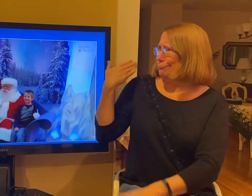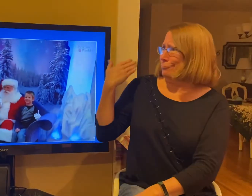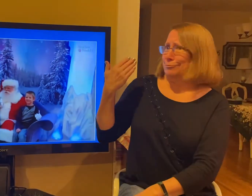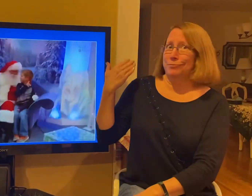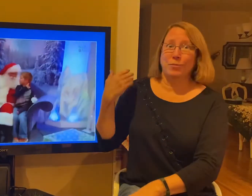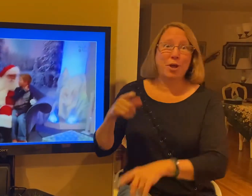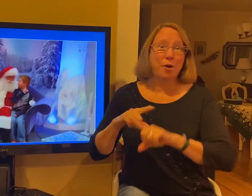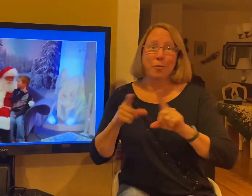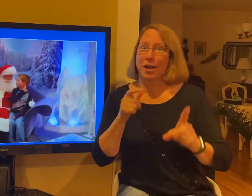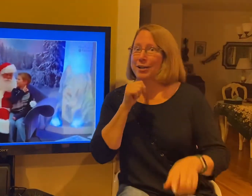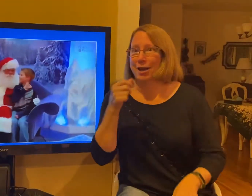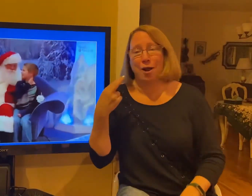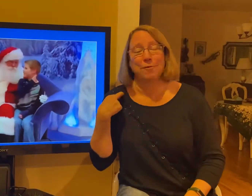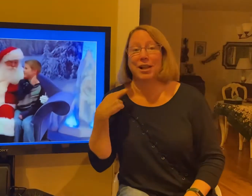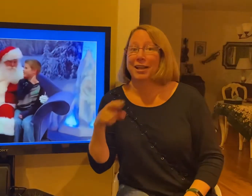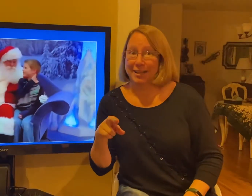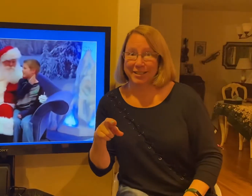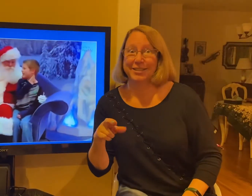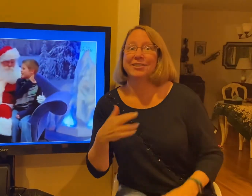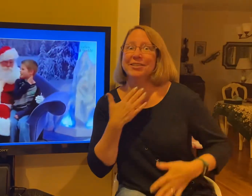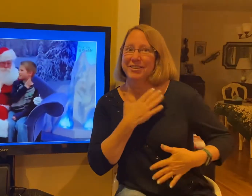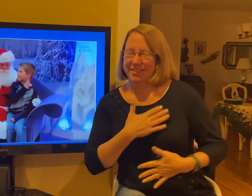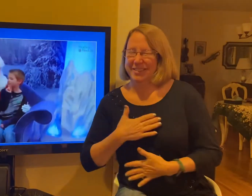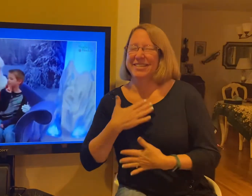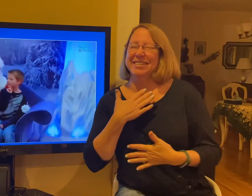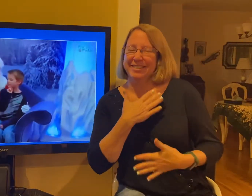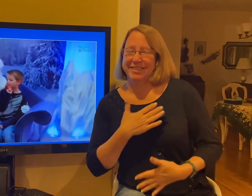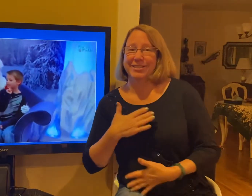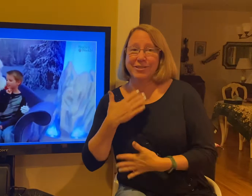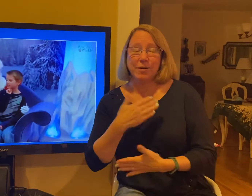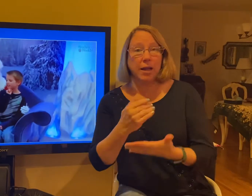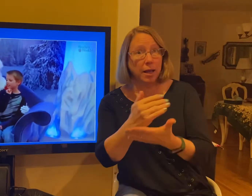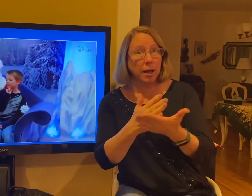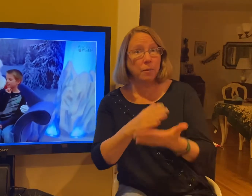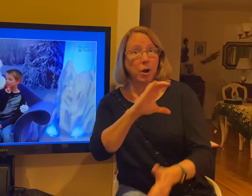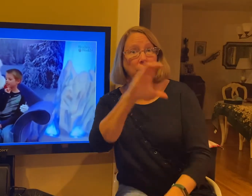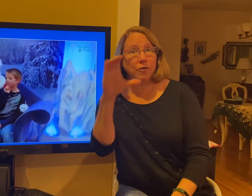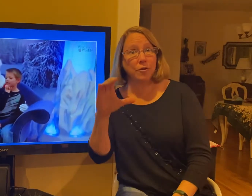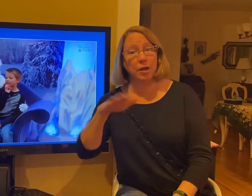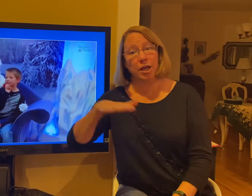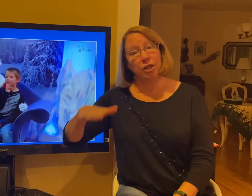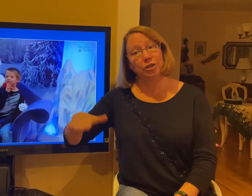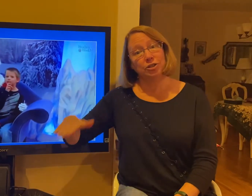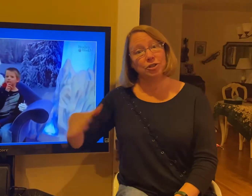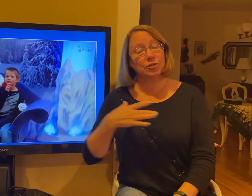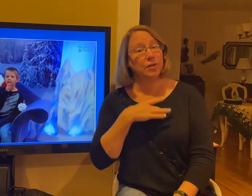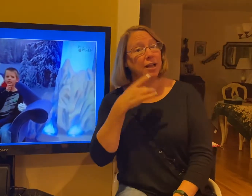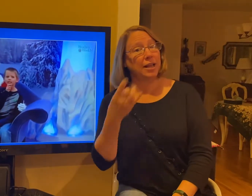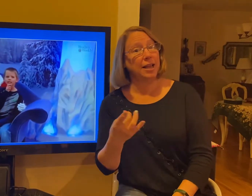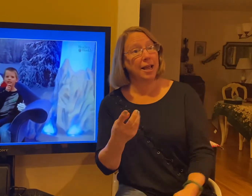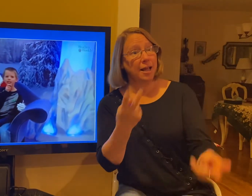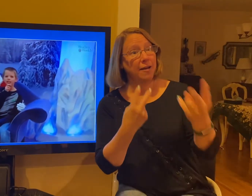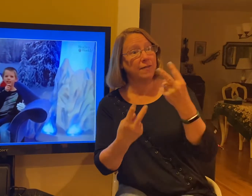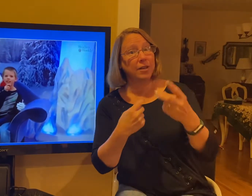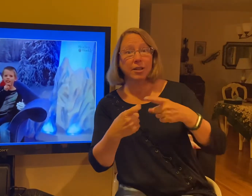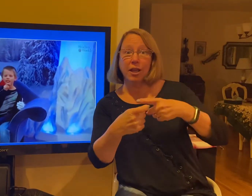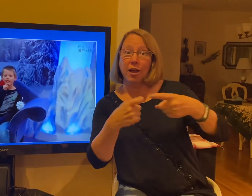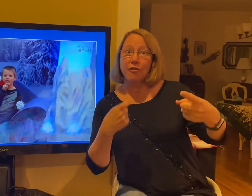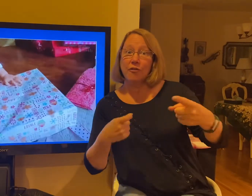be religious to enjoy this holiday. As a part of Christmas, children enjoy a visit from Santa Claus who leaves gifts and treats.